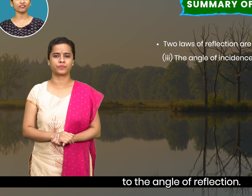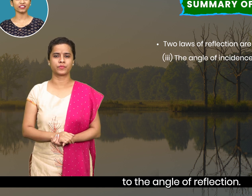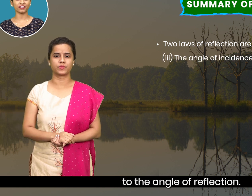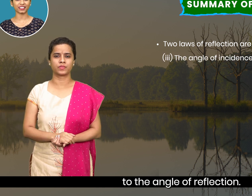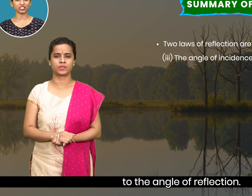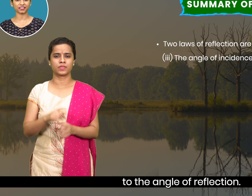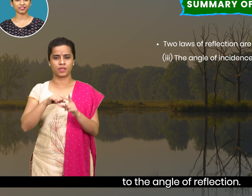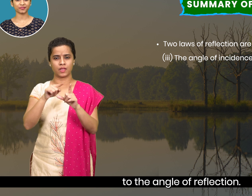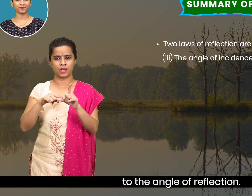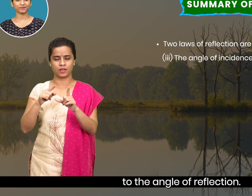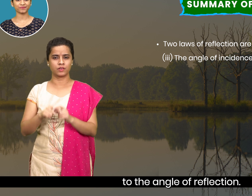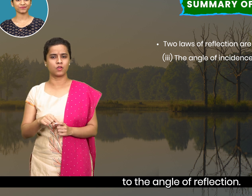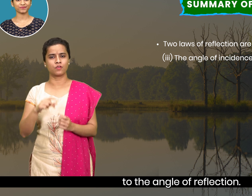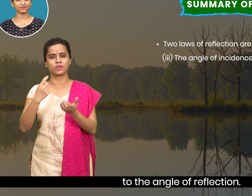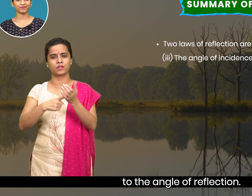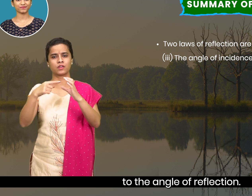angle of reflection.